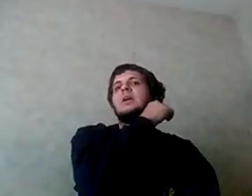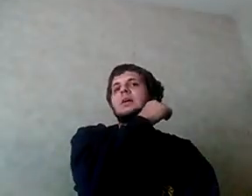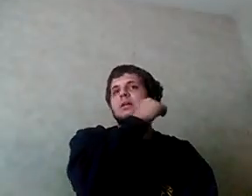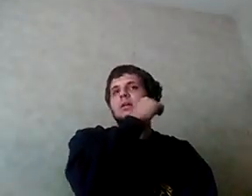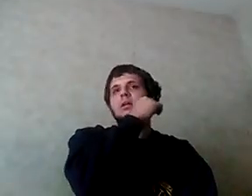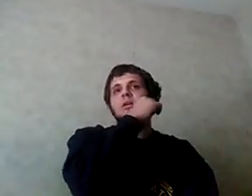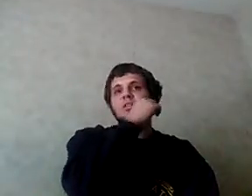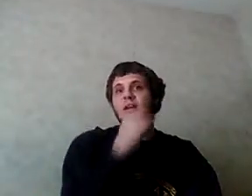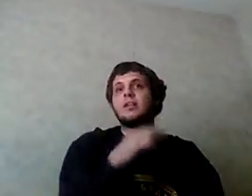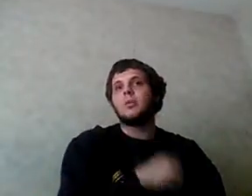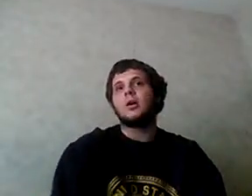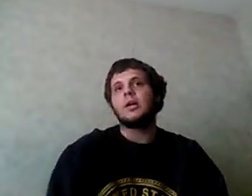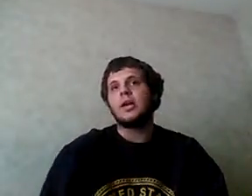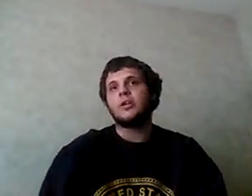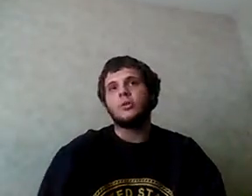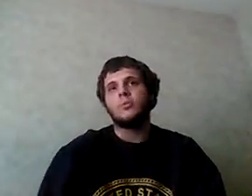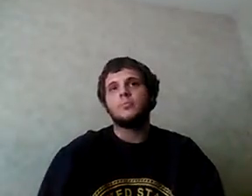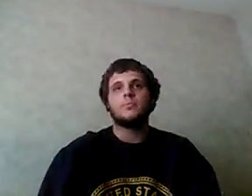casting teleblock at you.